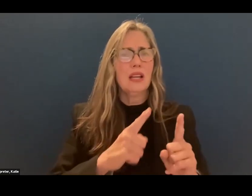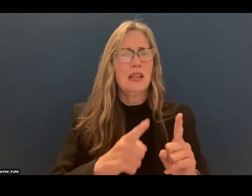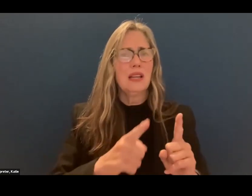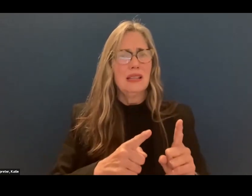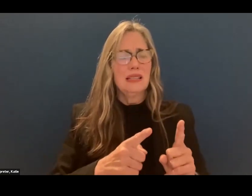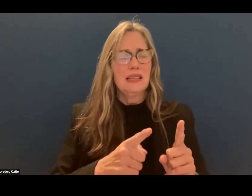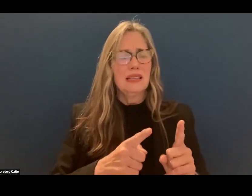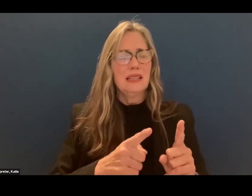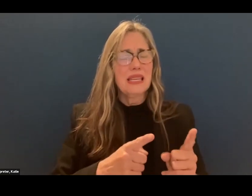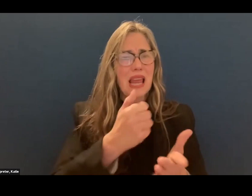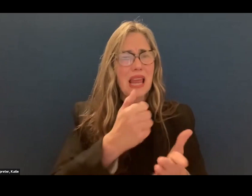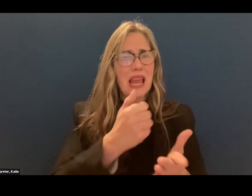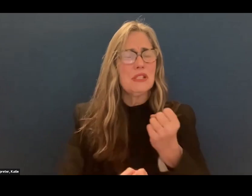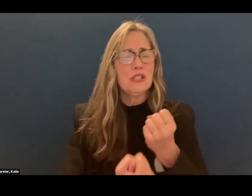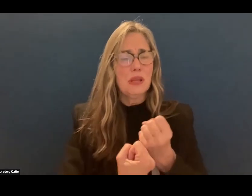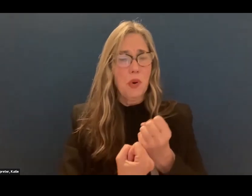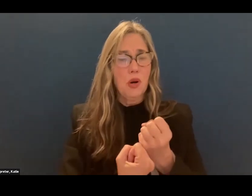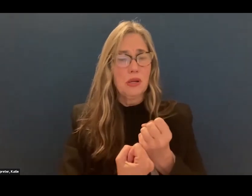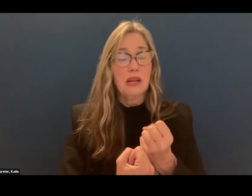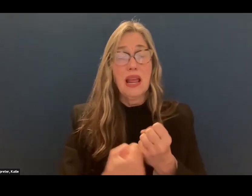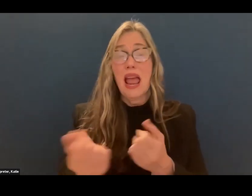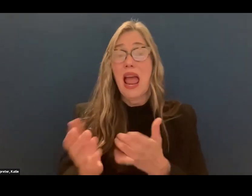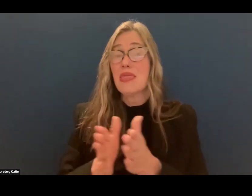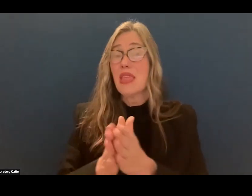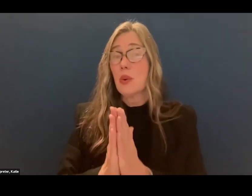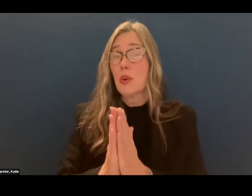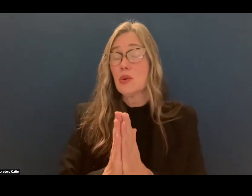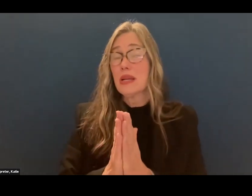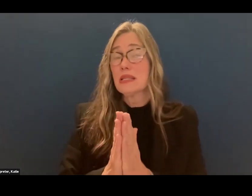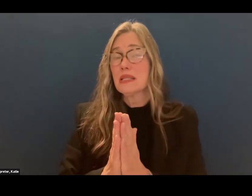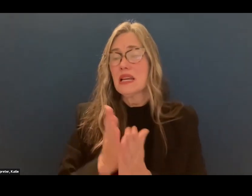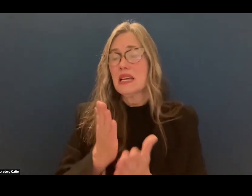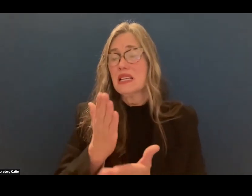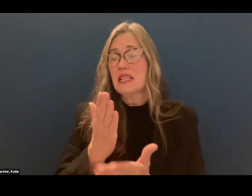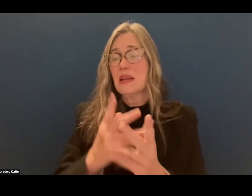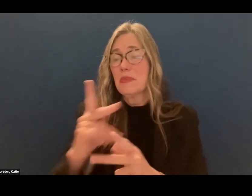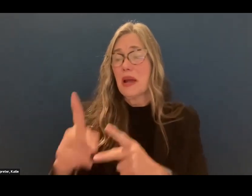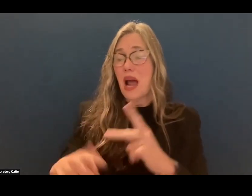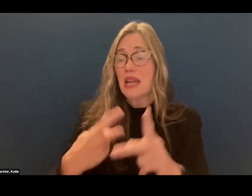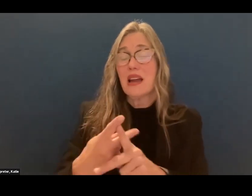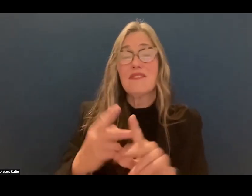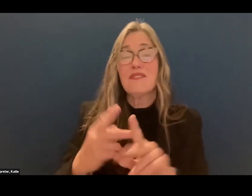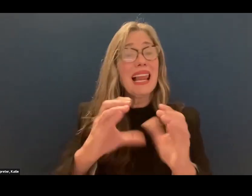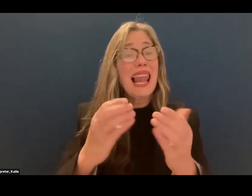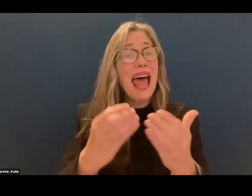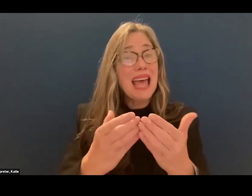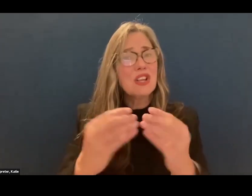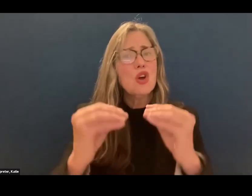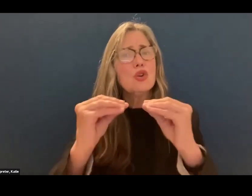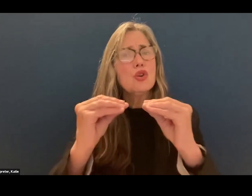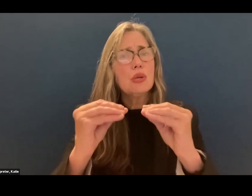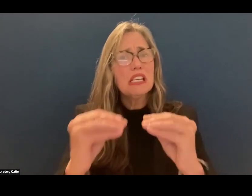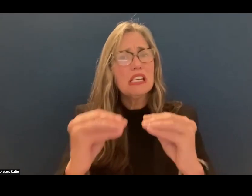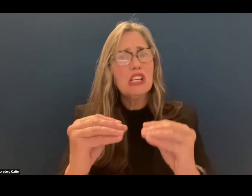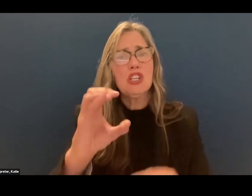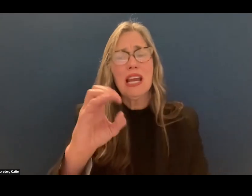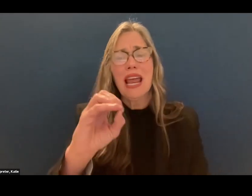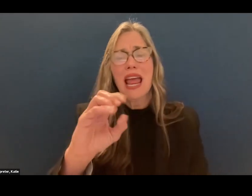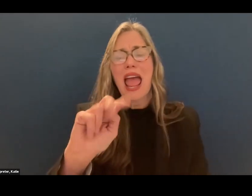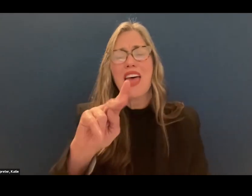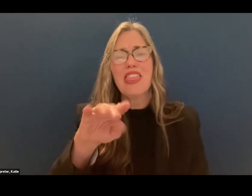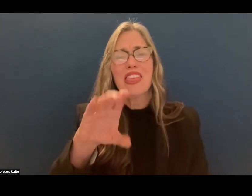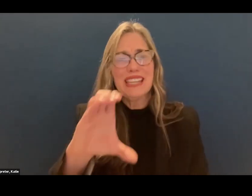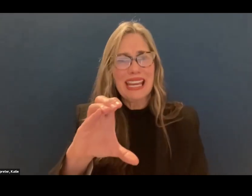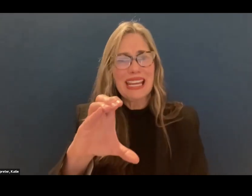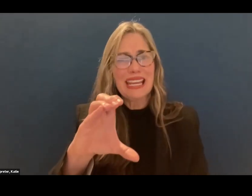requested, if possible, introducing some form of ethnic studies or bringing like a small introduction to ethnic